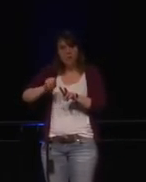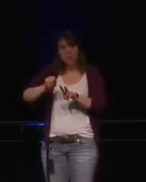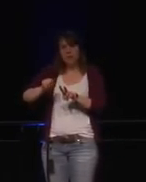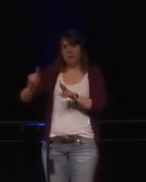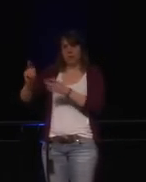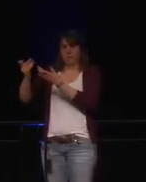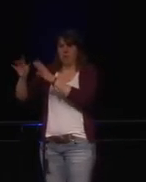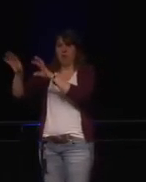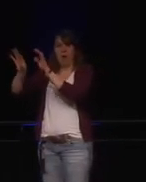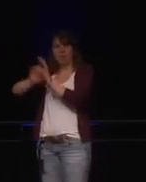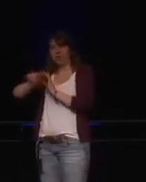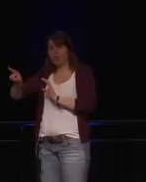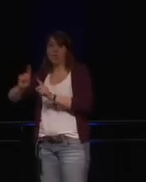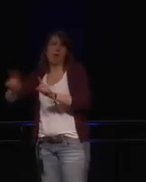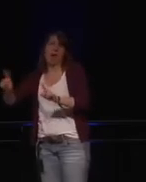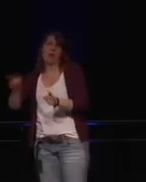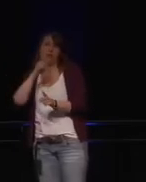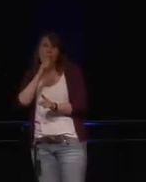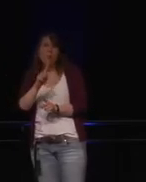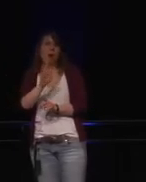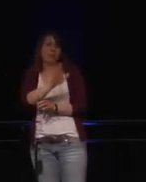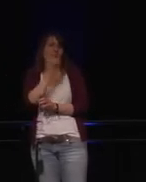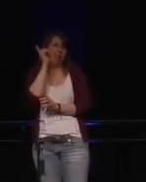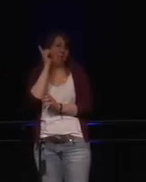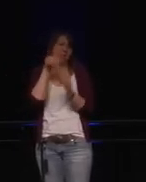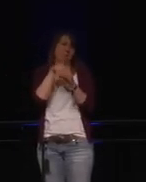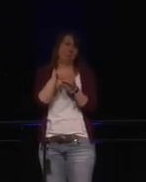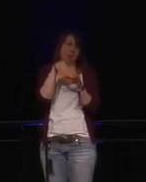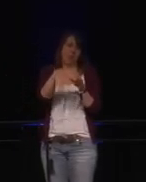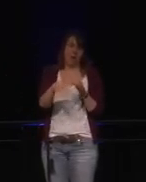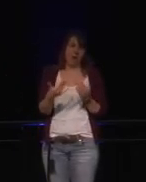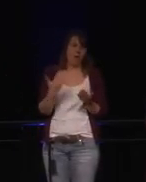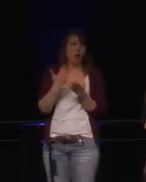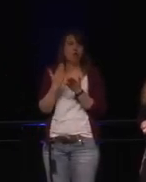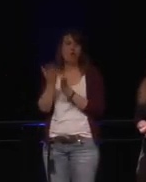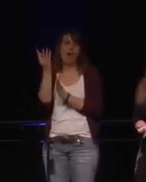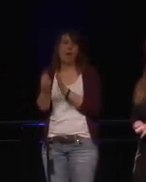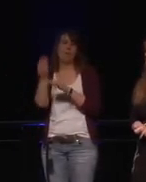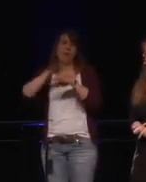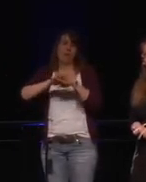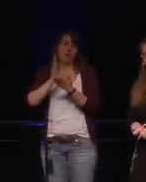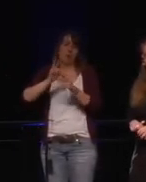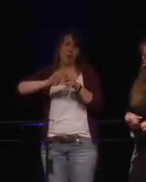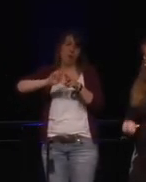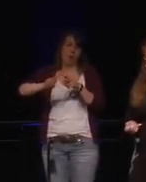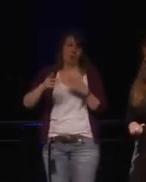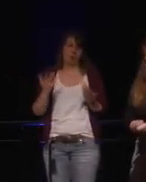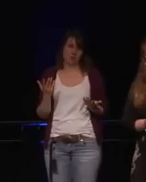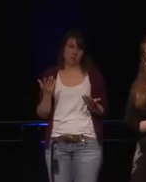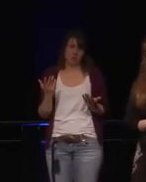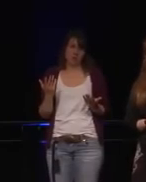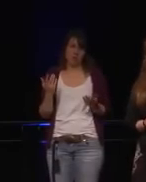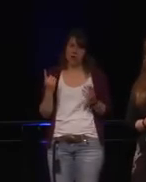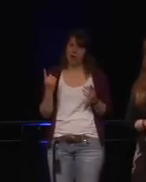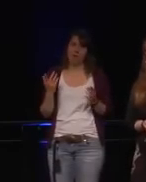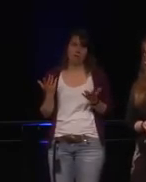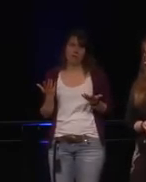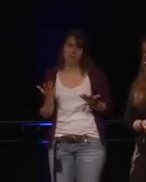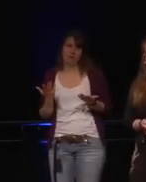phone without your knowledge. And the company says that no information or data was sent to the servers.